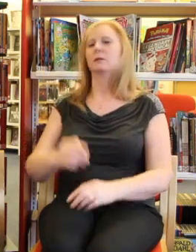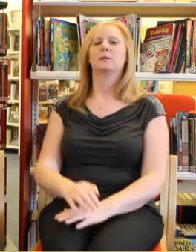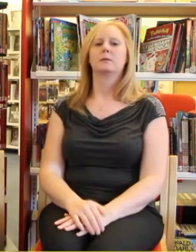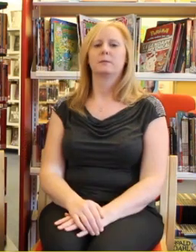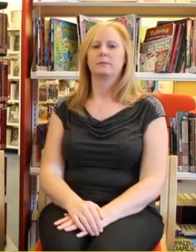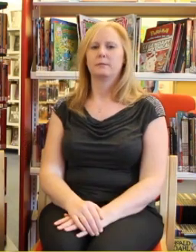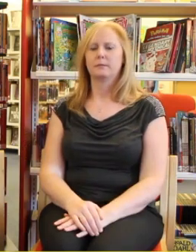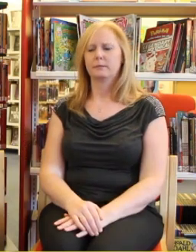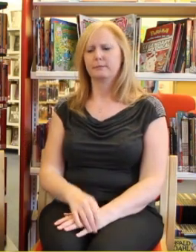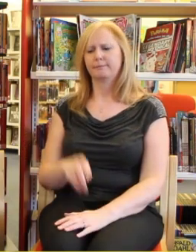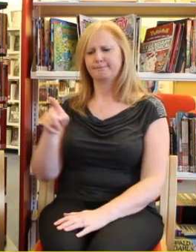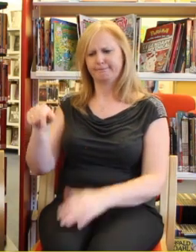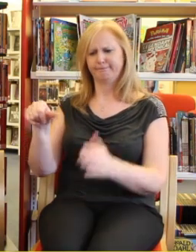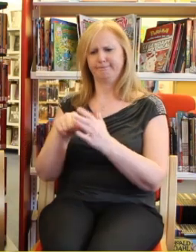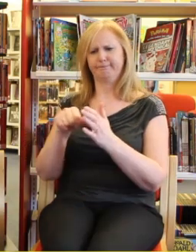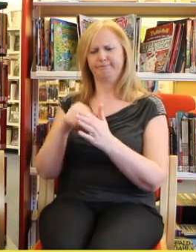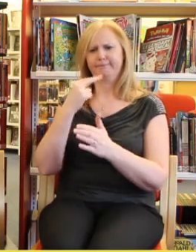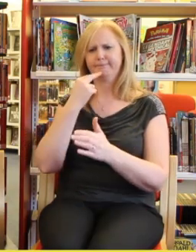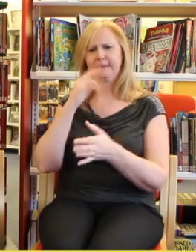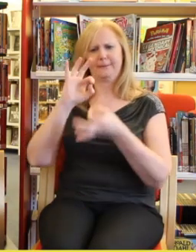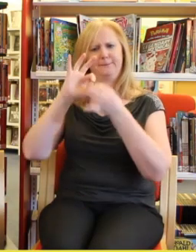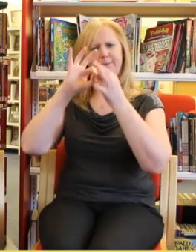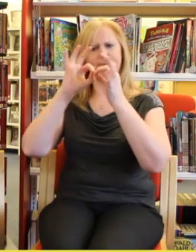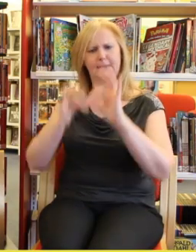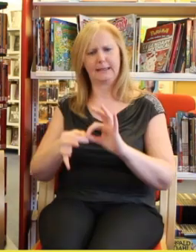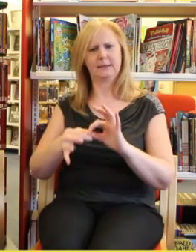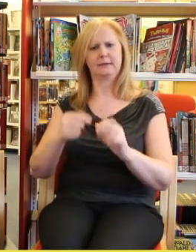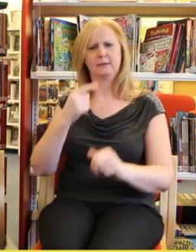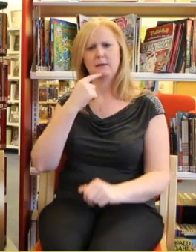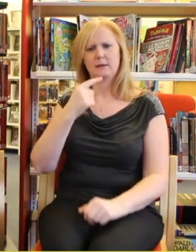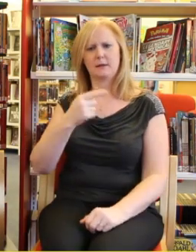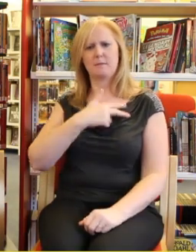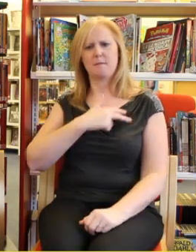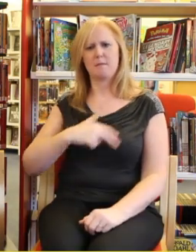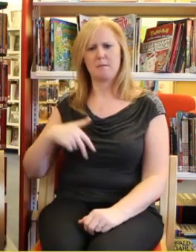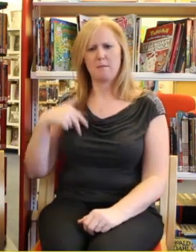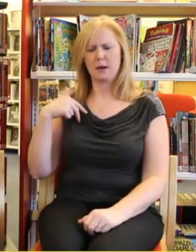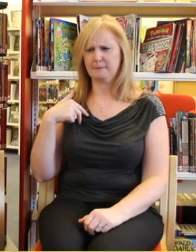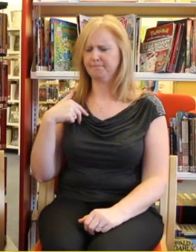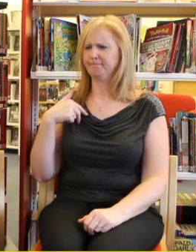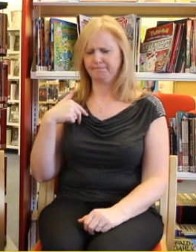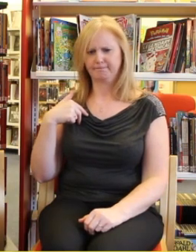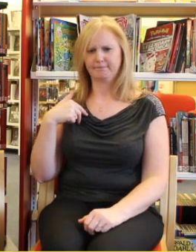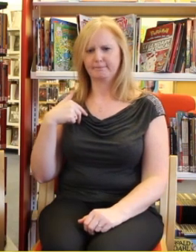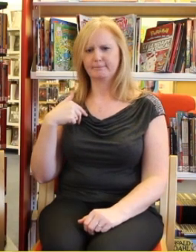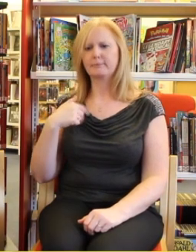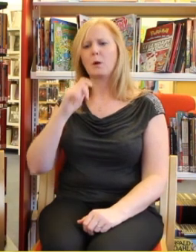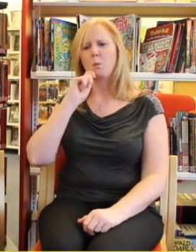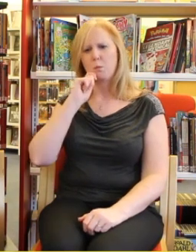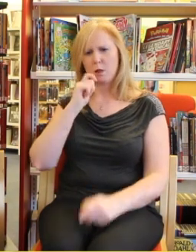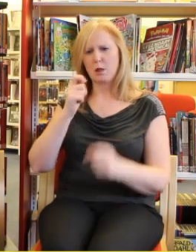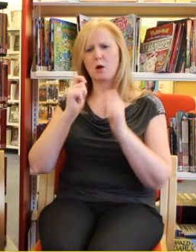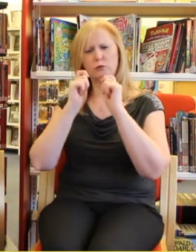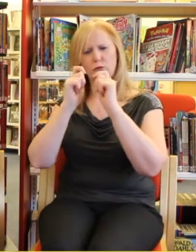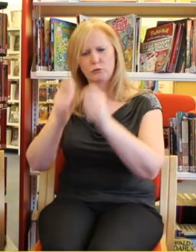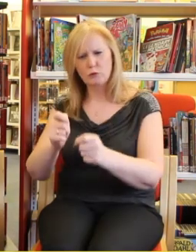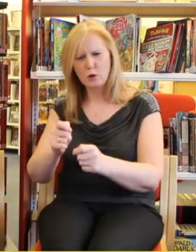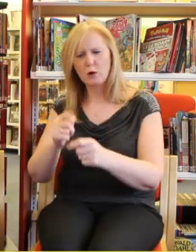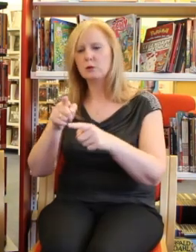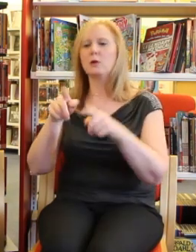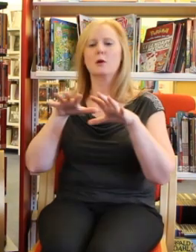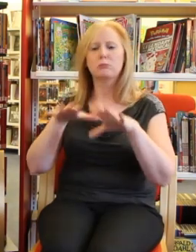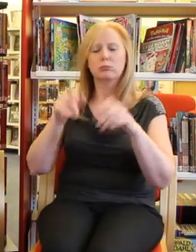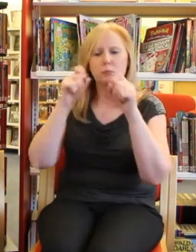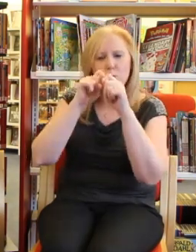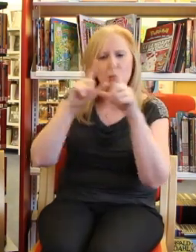This problem needs fixing said the mayor with a frown. A reward if you wake him she announced to the town.